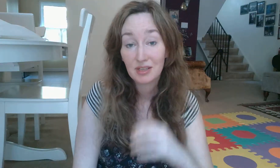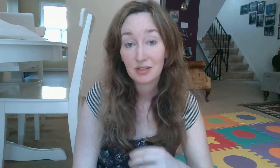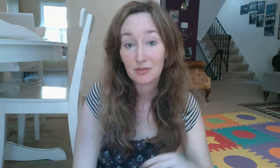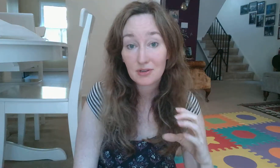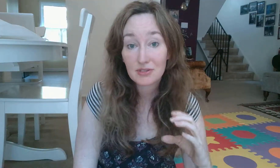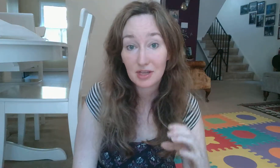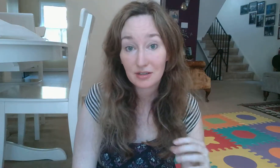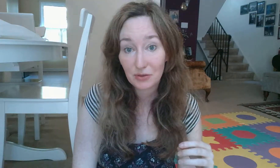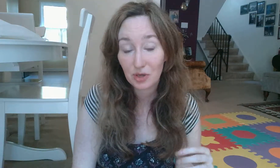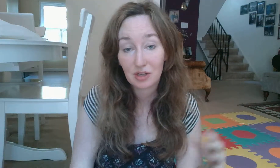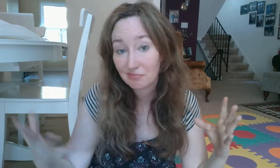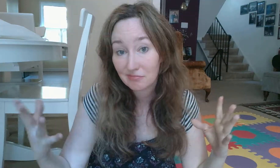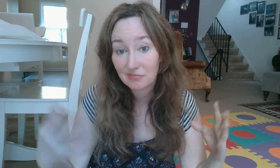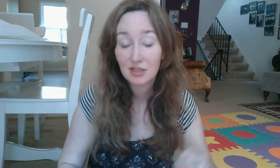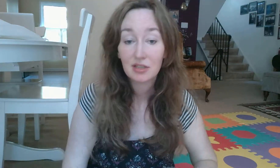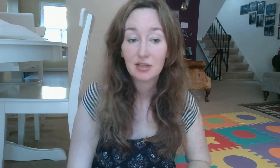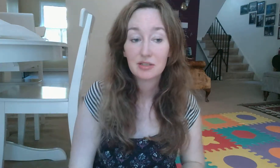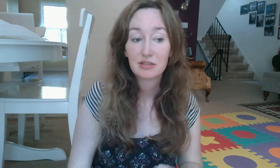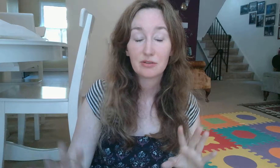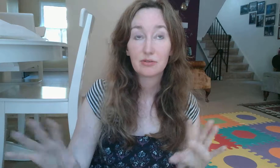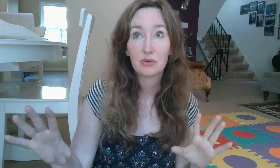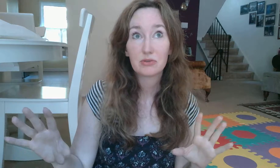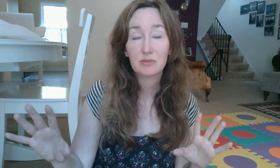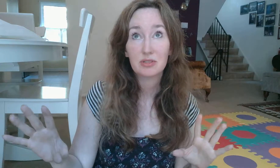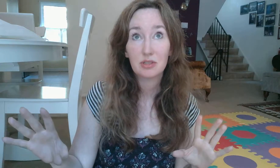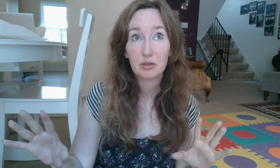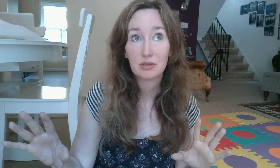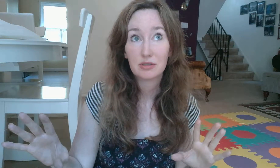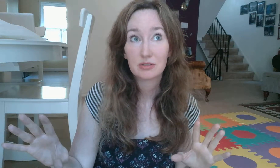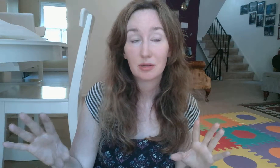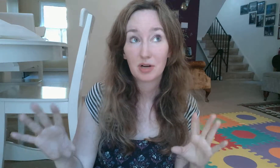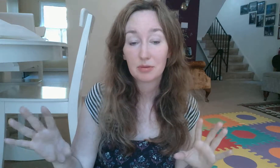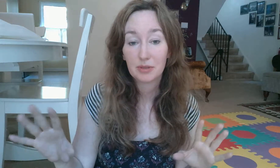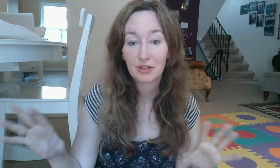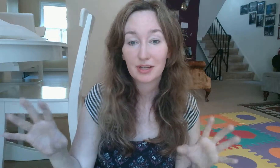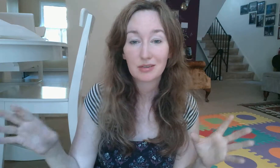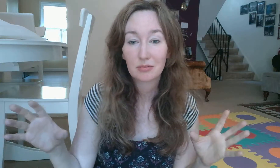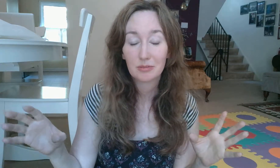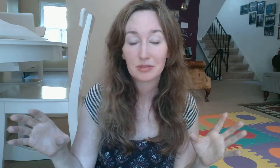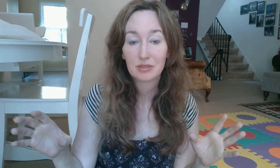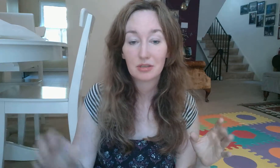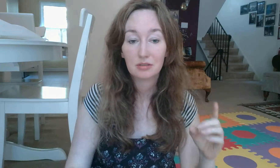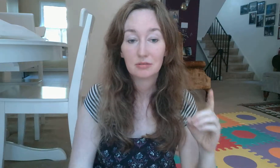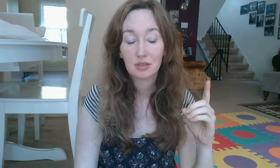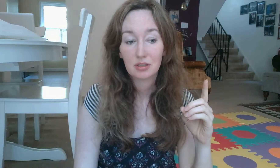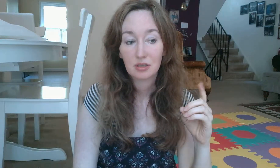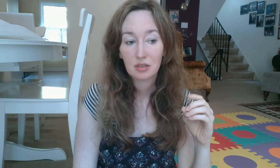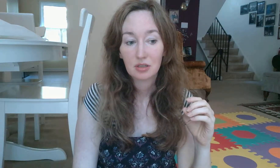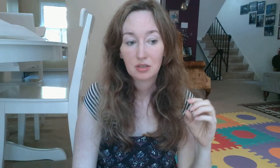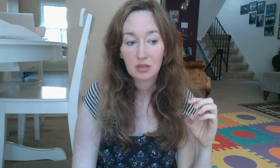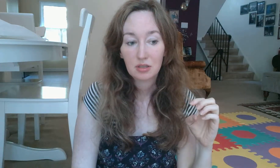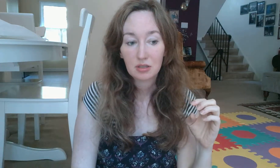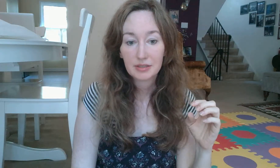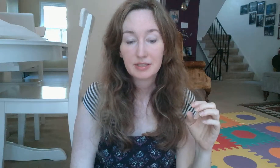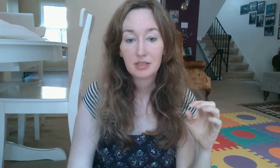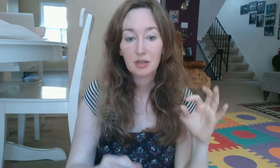the first letter of the word. So those are some C words. I'm probably forgetting some I meant to tell you. Let's see. If you